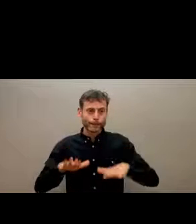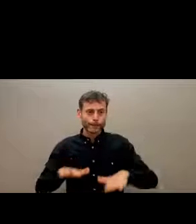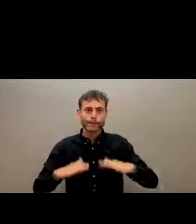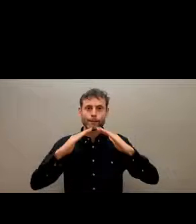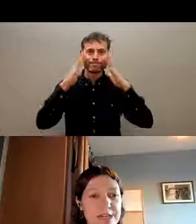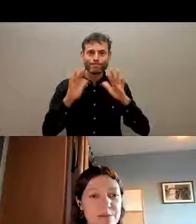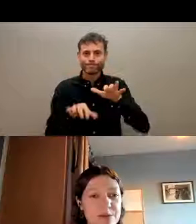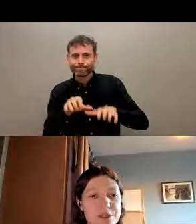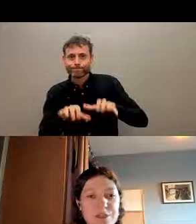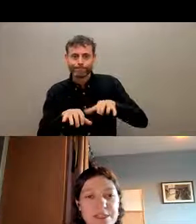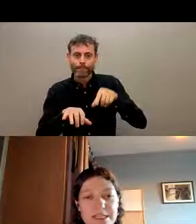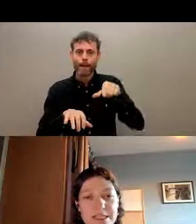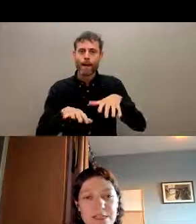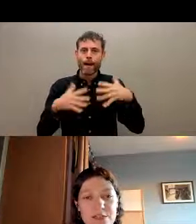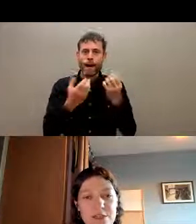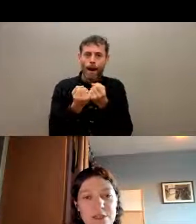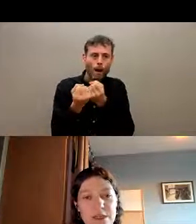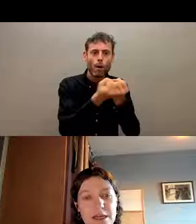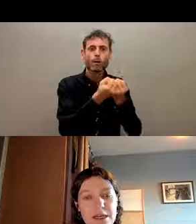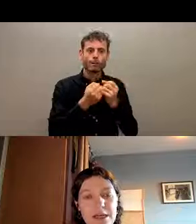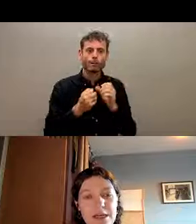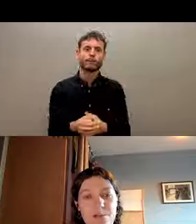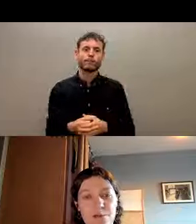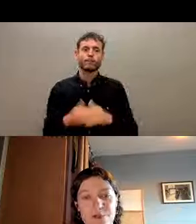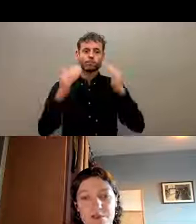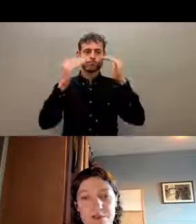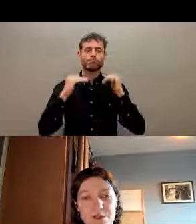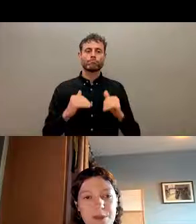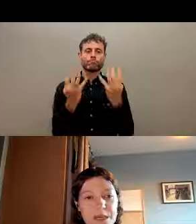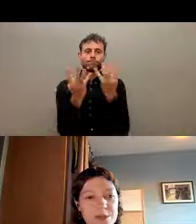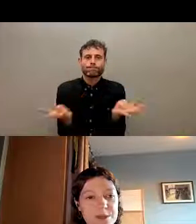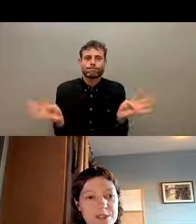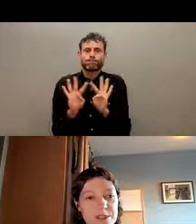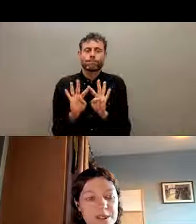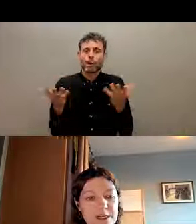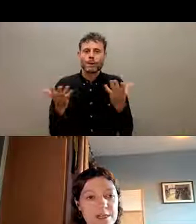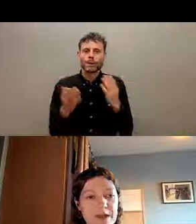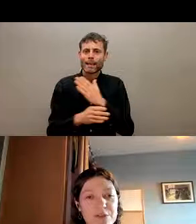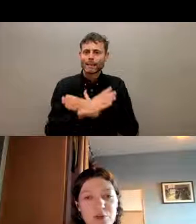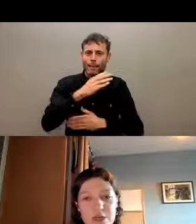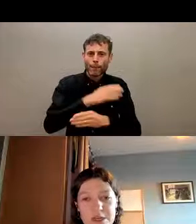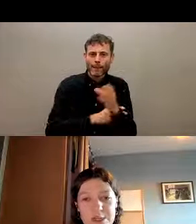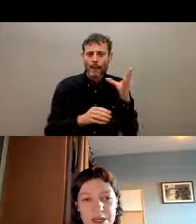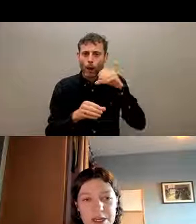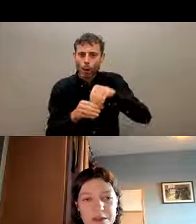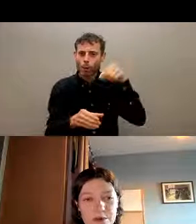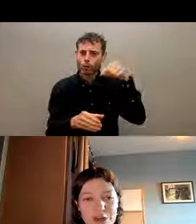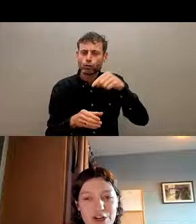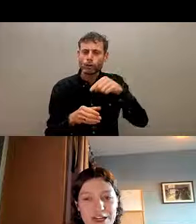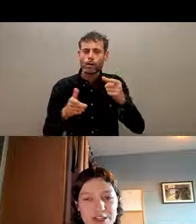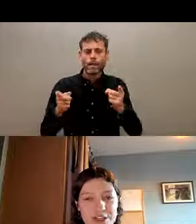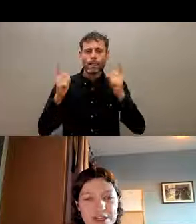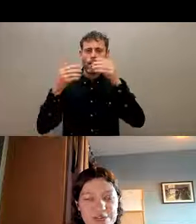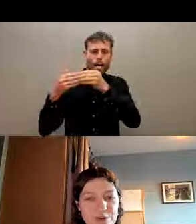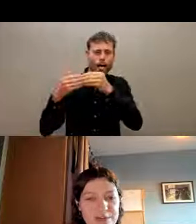pandemic. Roundtable on disability inclusion and the importance of leadership engagement. And then we'll have a short lunch break, quite an